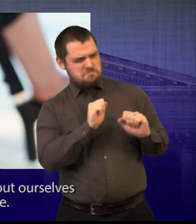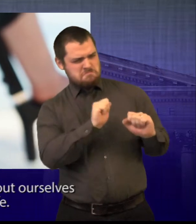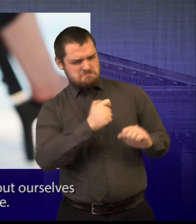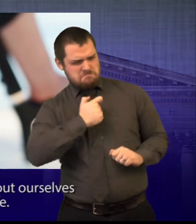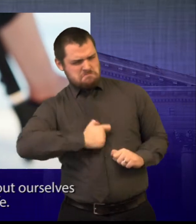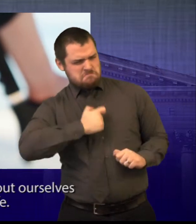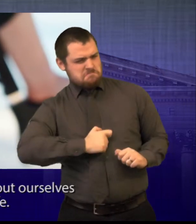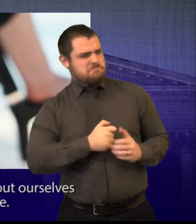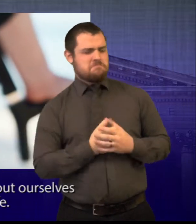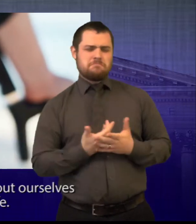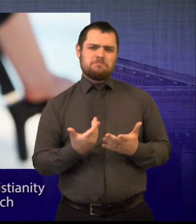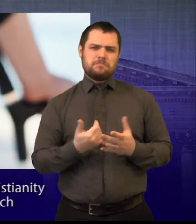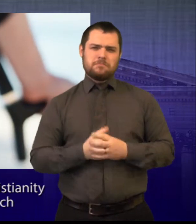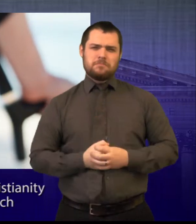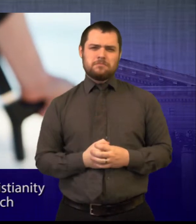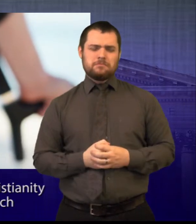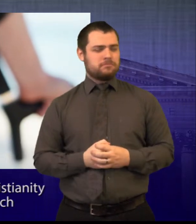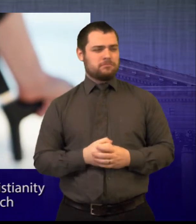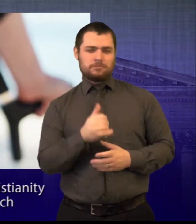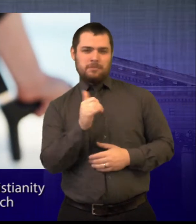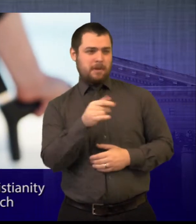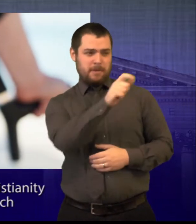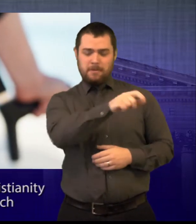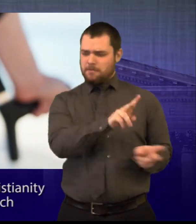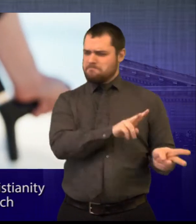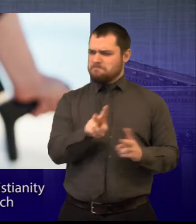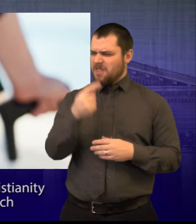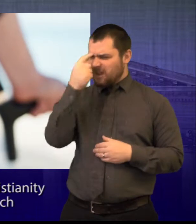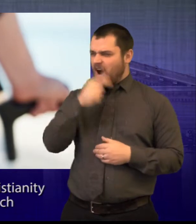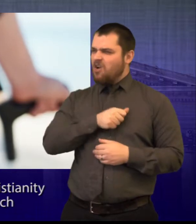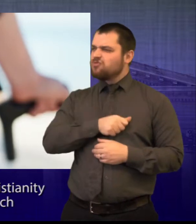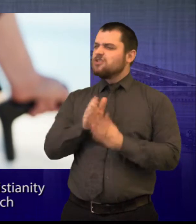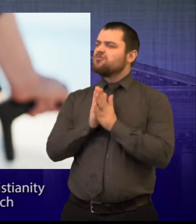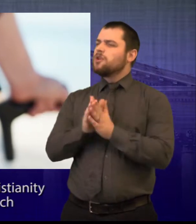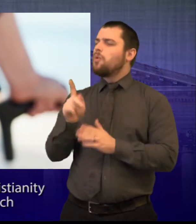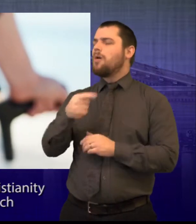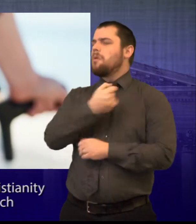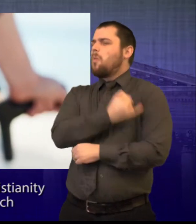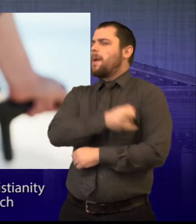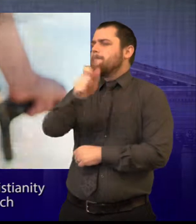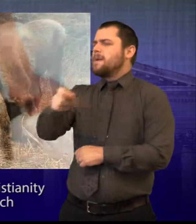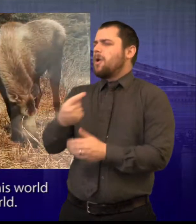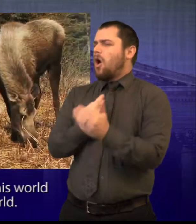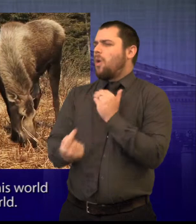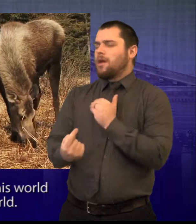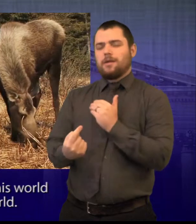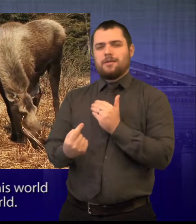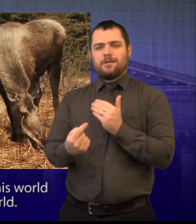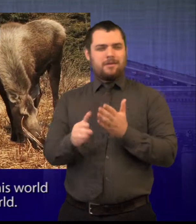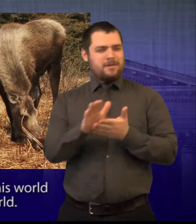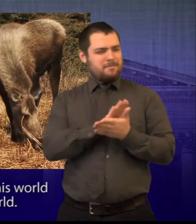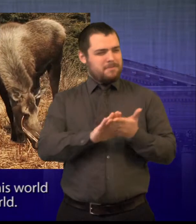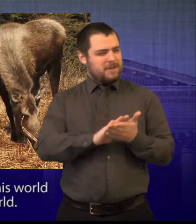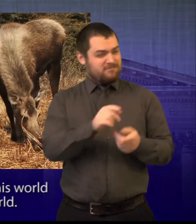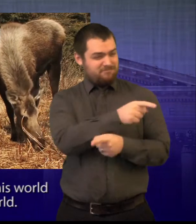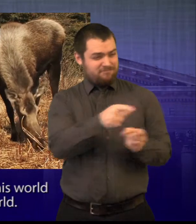at life. If we are inclined to see Christianity as an unnecessary crutch, then it is because we